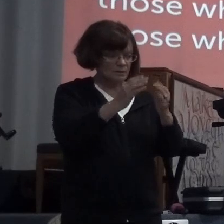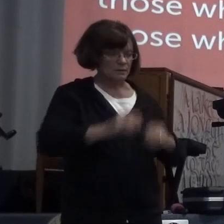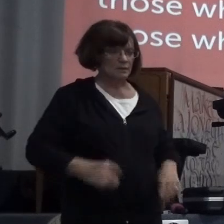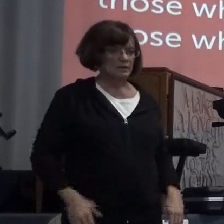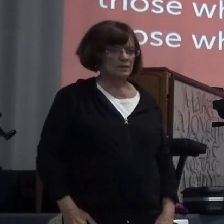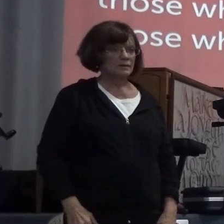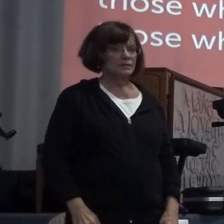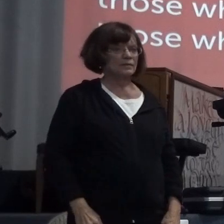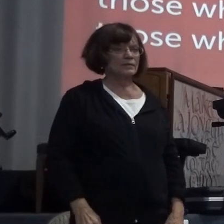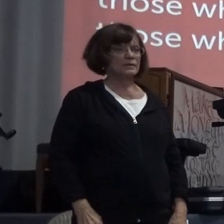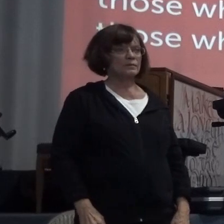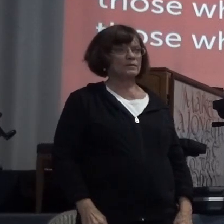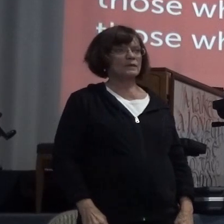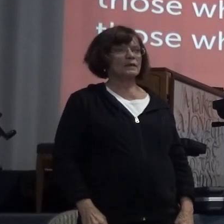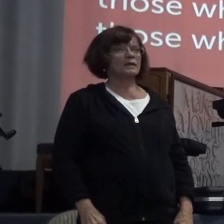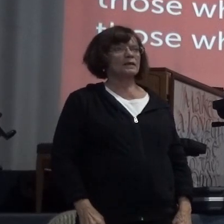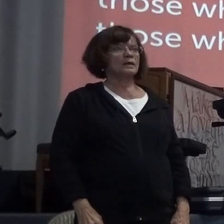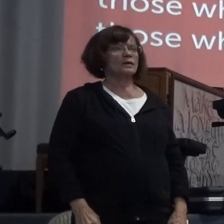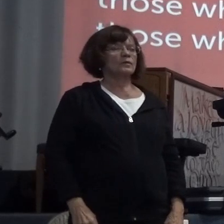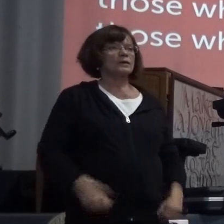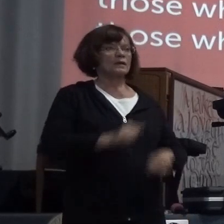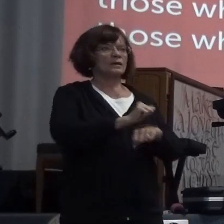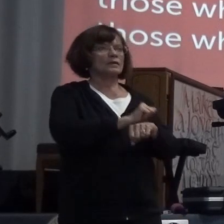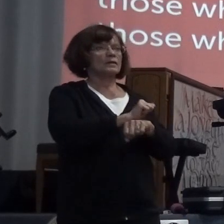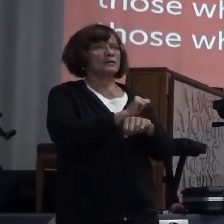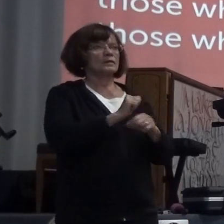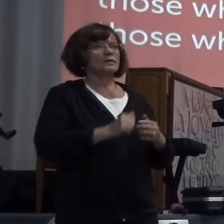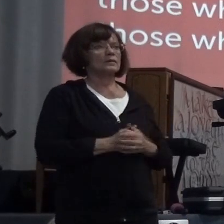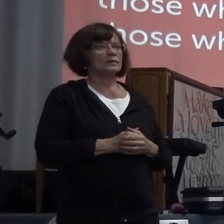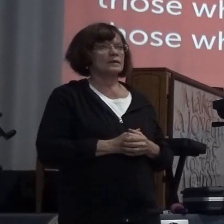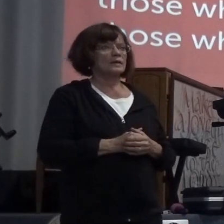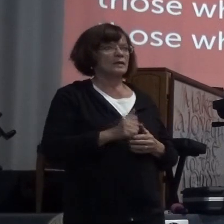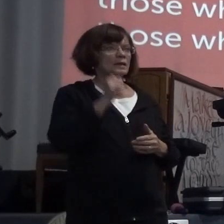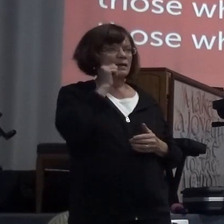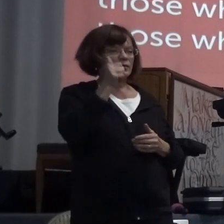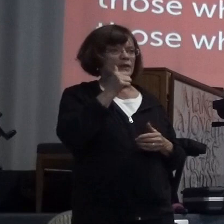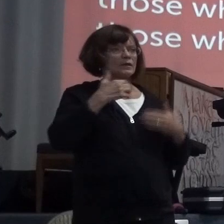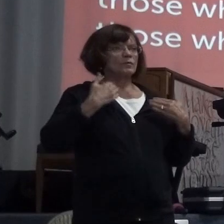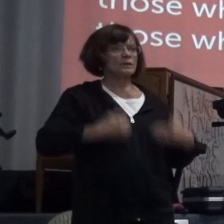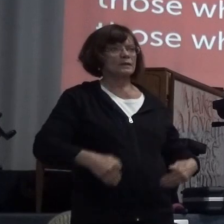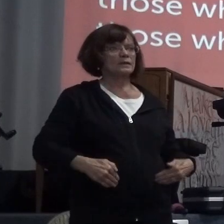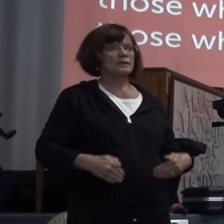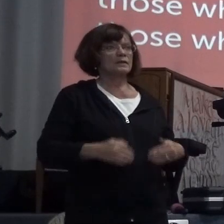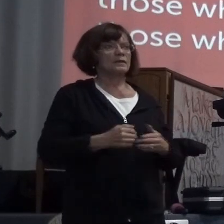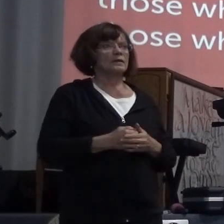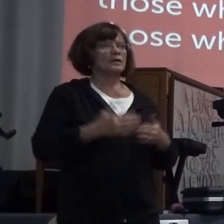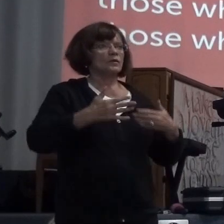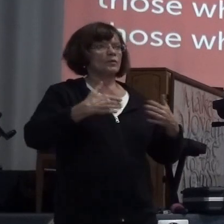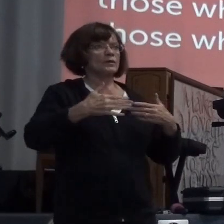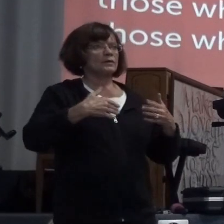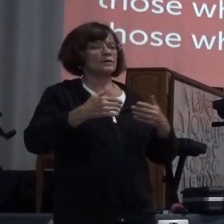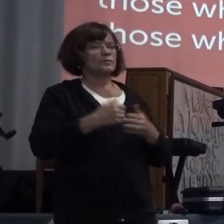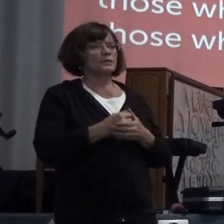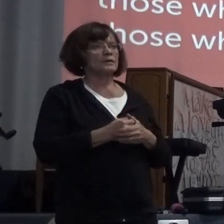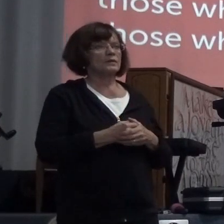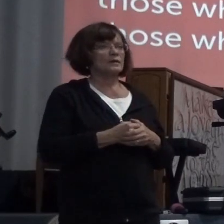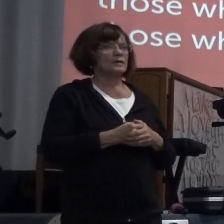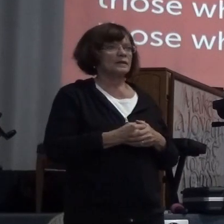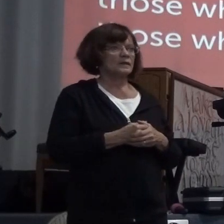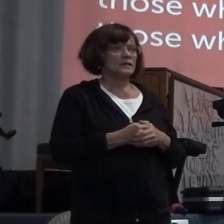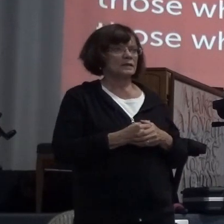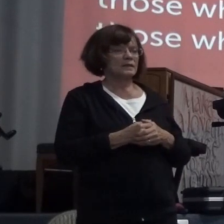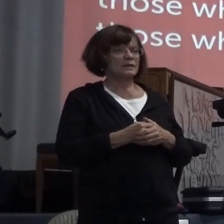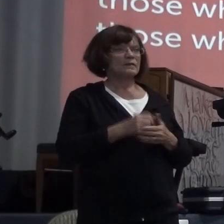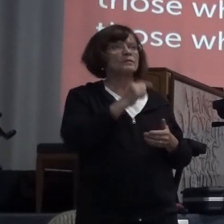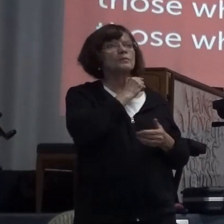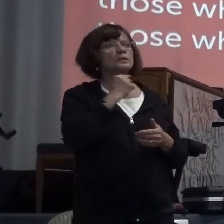And he says, "Be subject for the Lord's sake to every human institution, whether it be to the emperor as supreme or to the governors